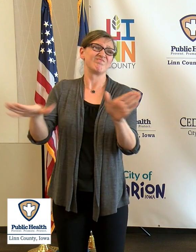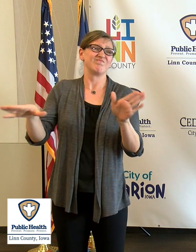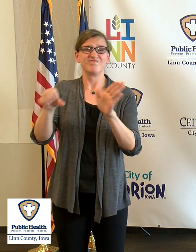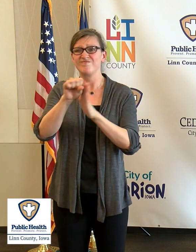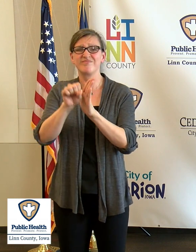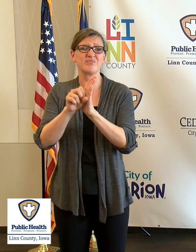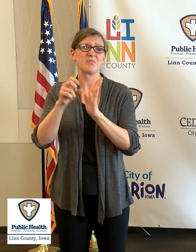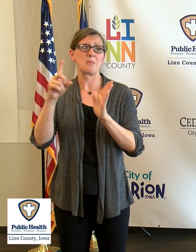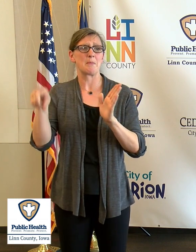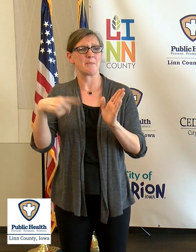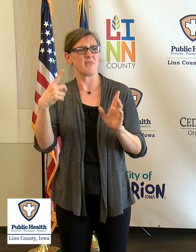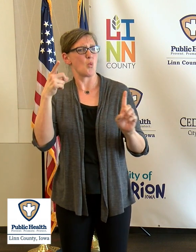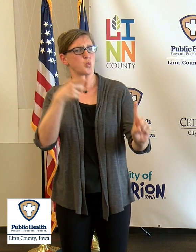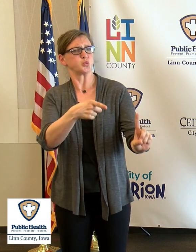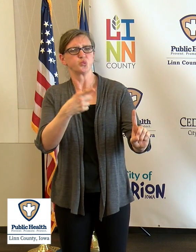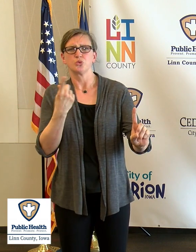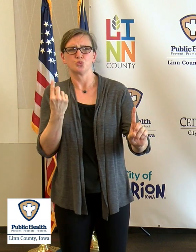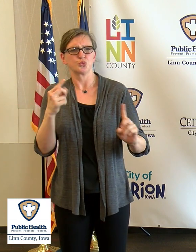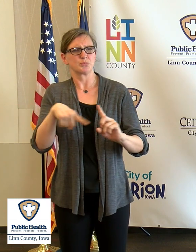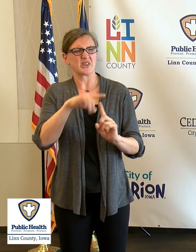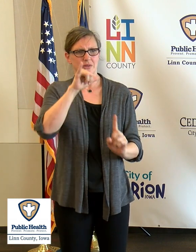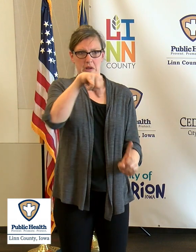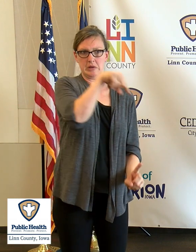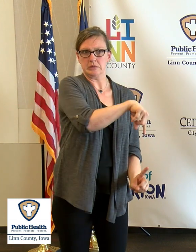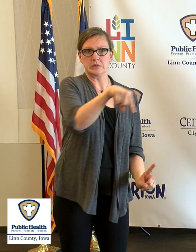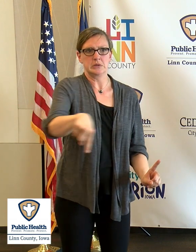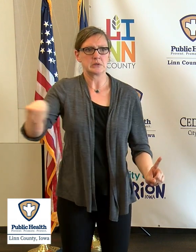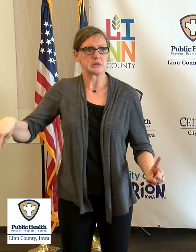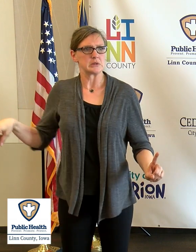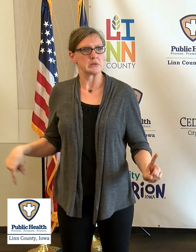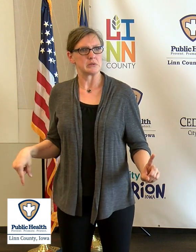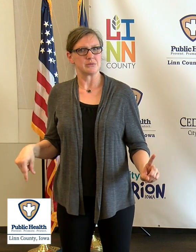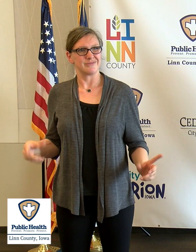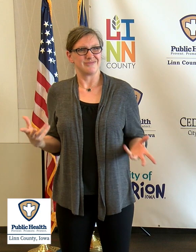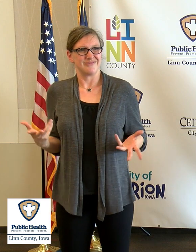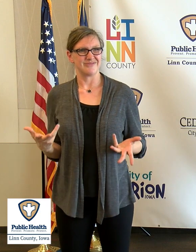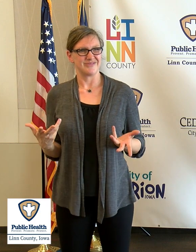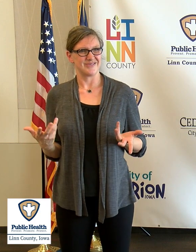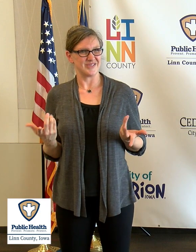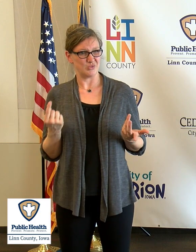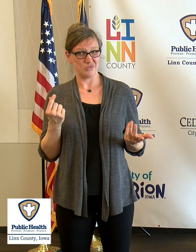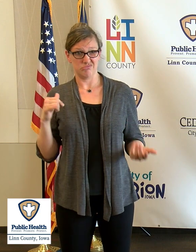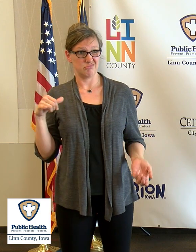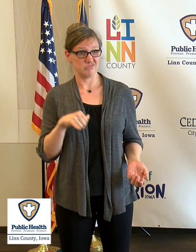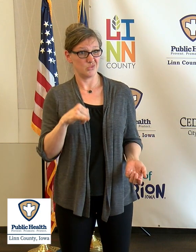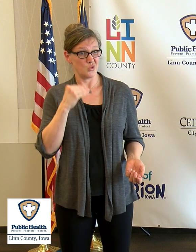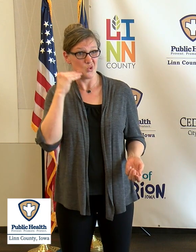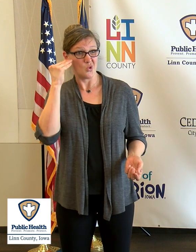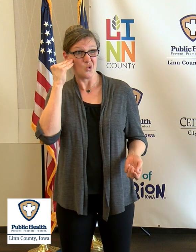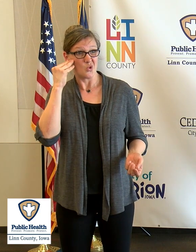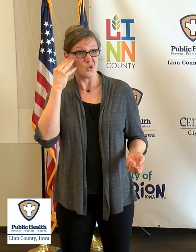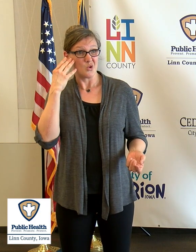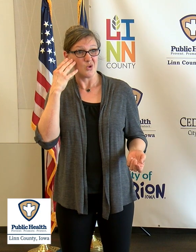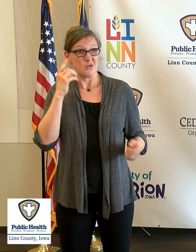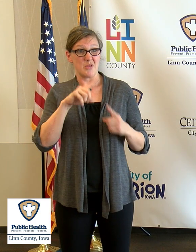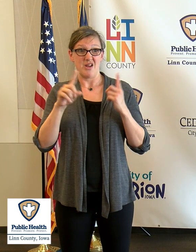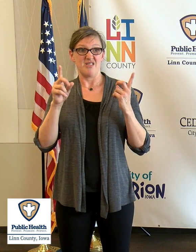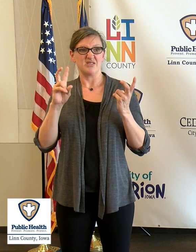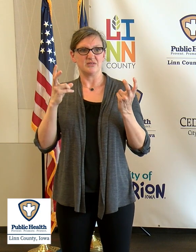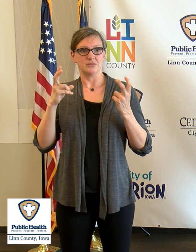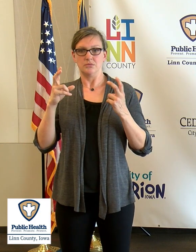if there are people who are, displaced right now who need, the care of someone else looking over them,